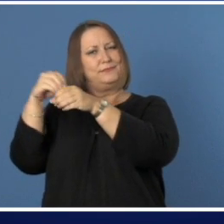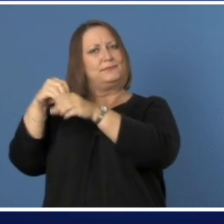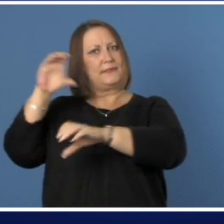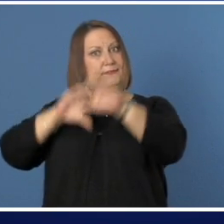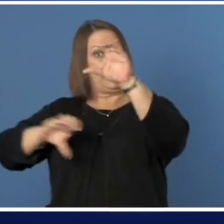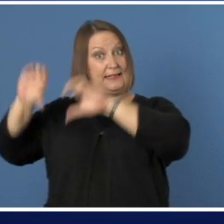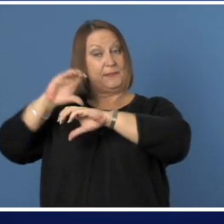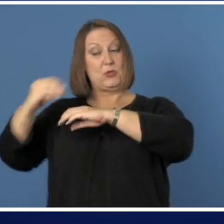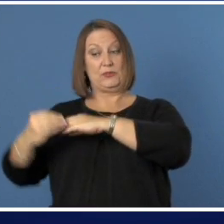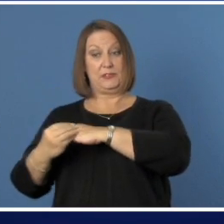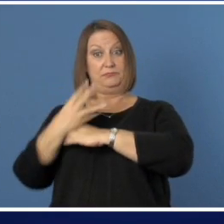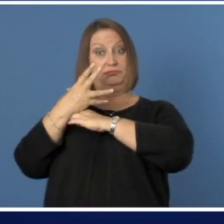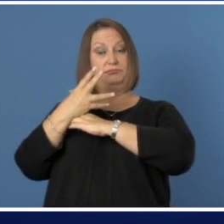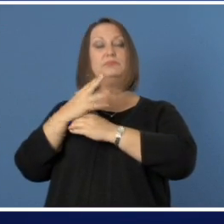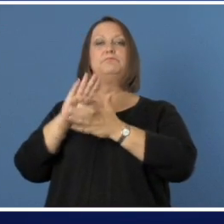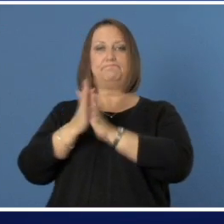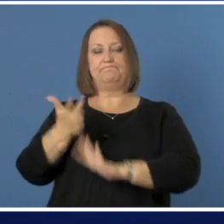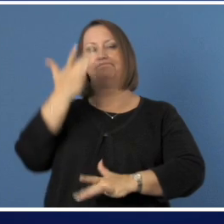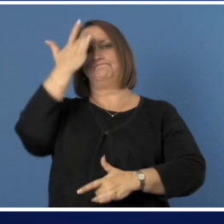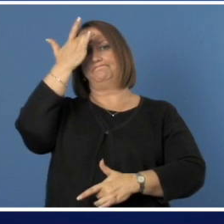which can make you sick.